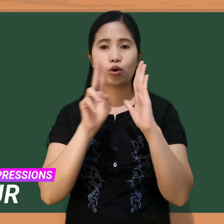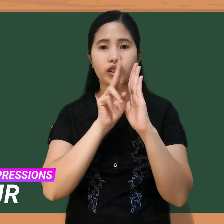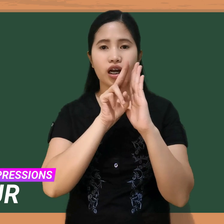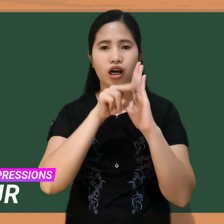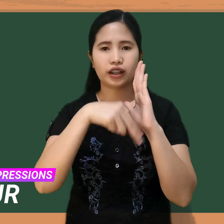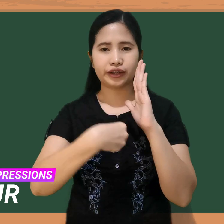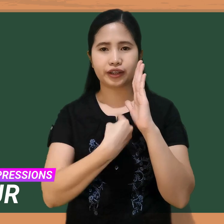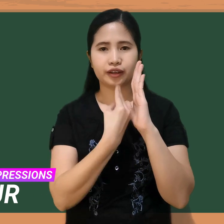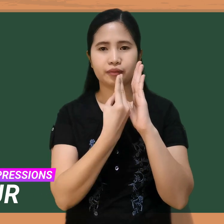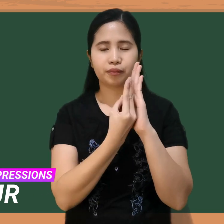4 hours.